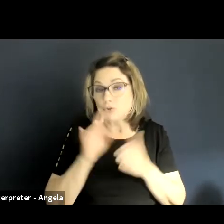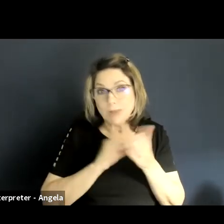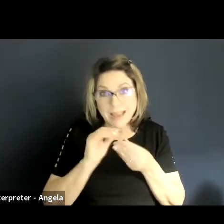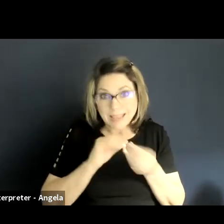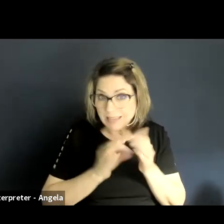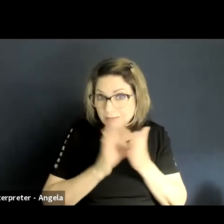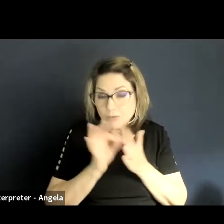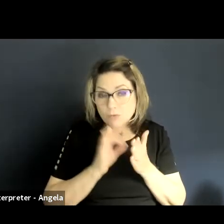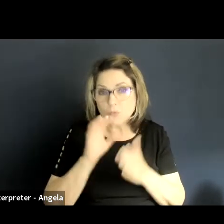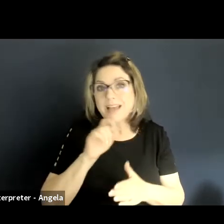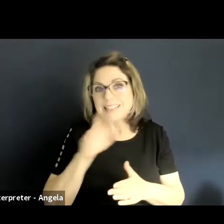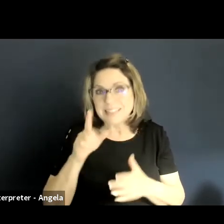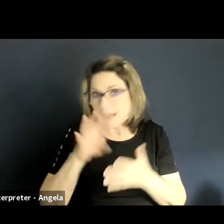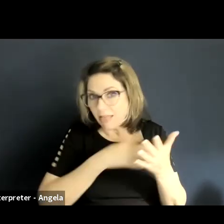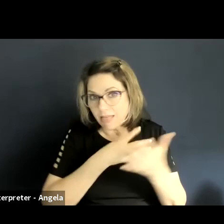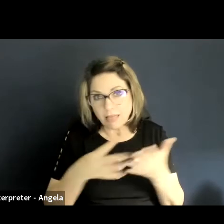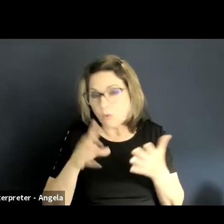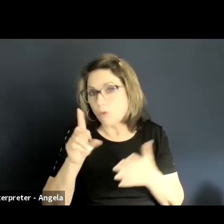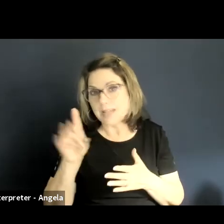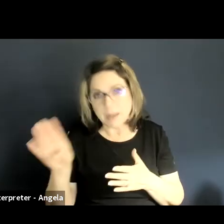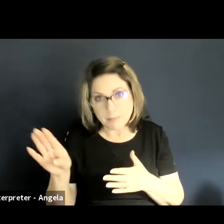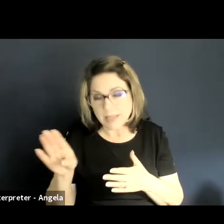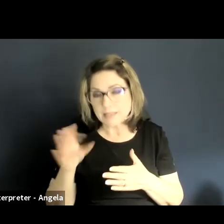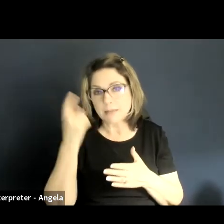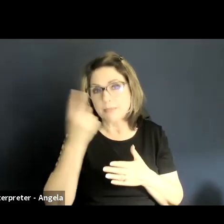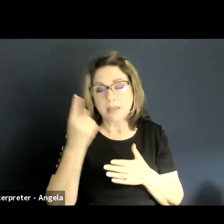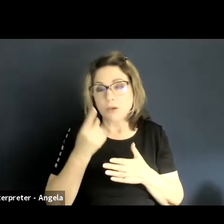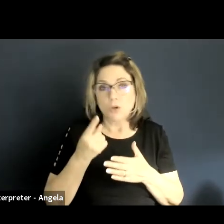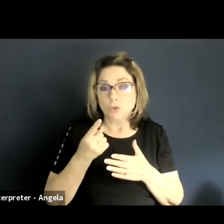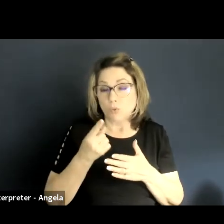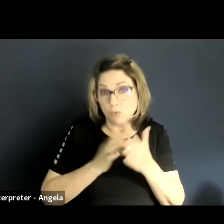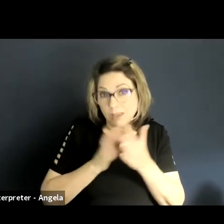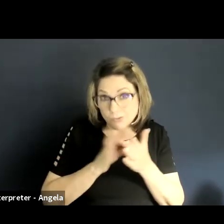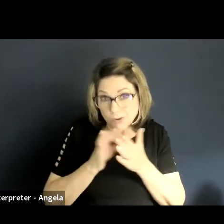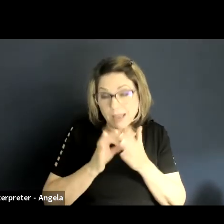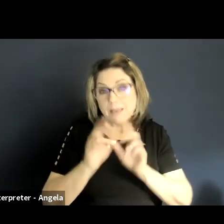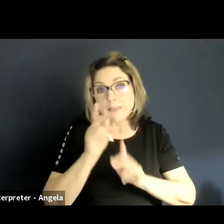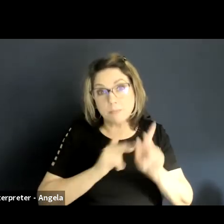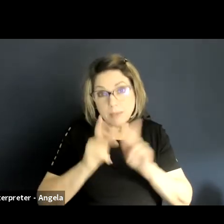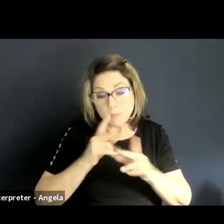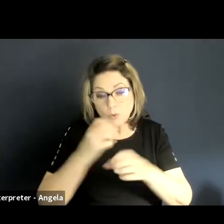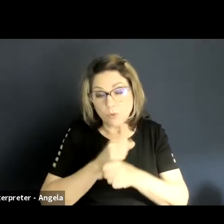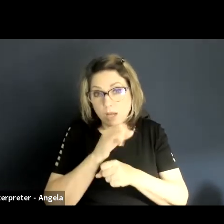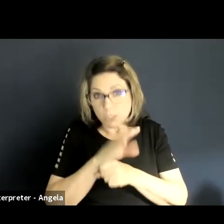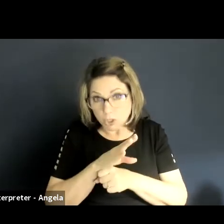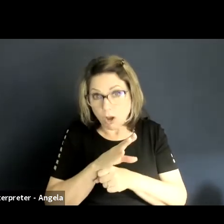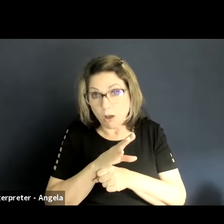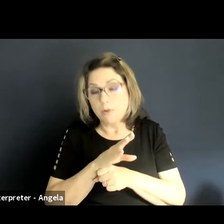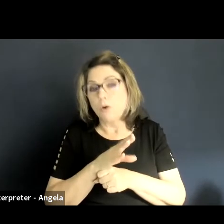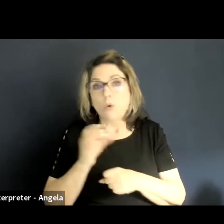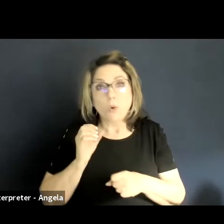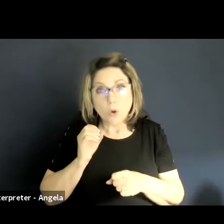of database to count the number of individuals who obtain competitive employment in your program, or who don't or do return to